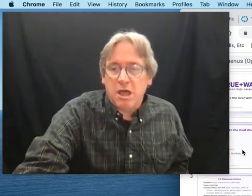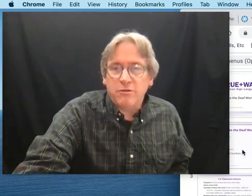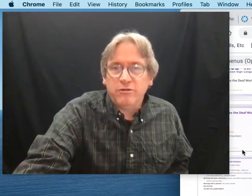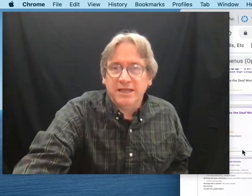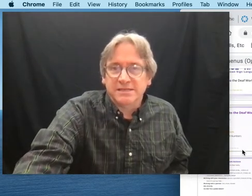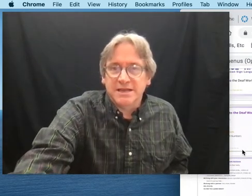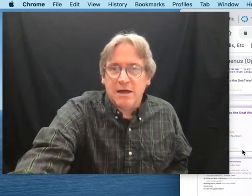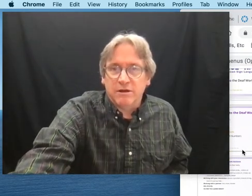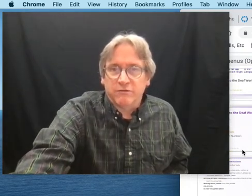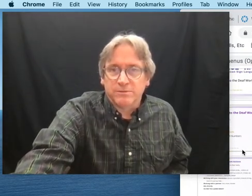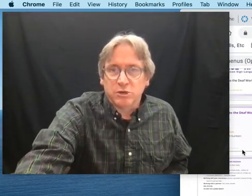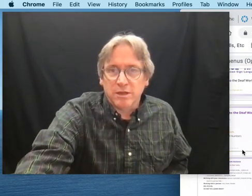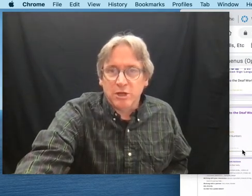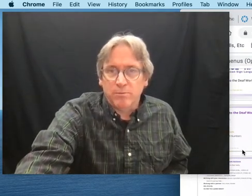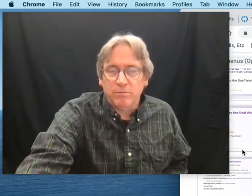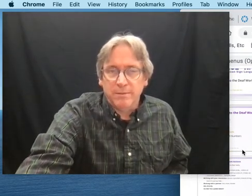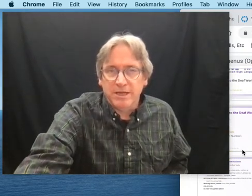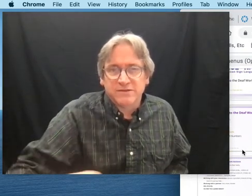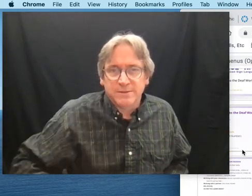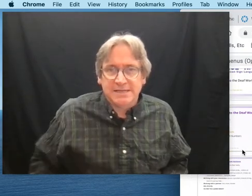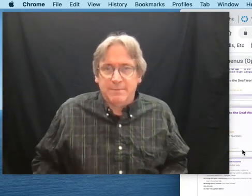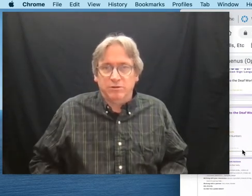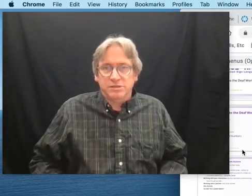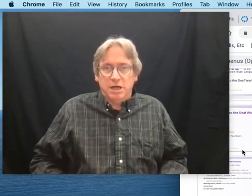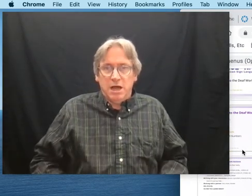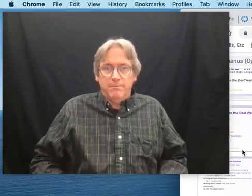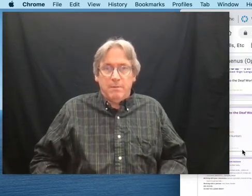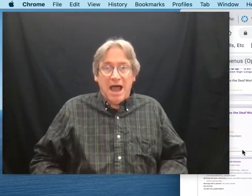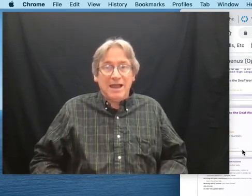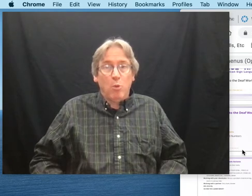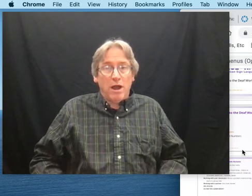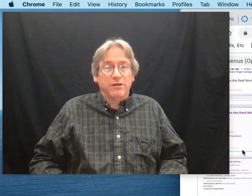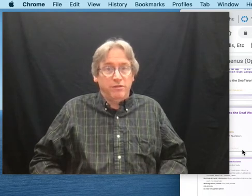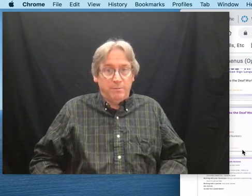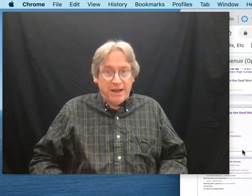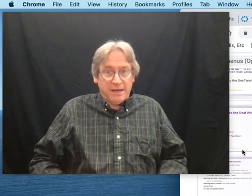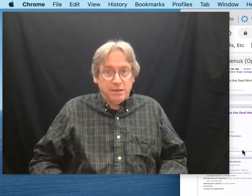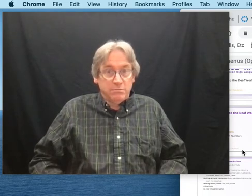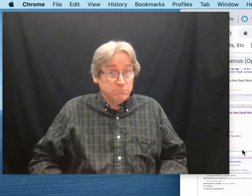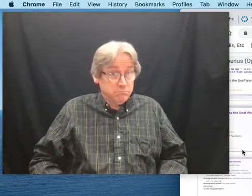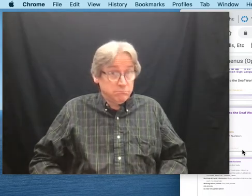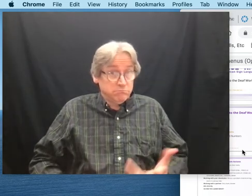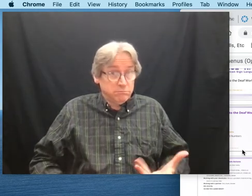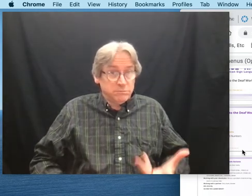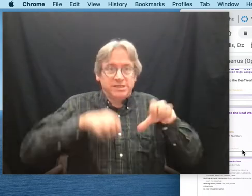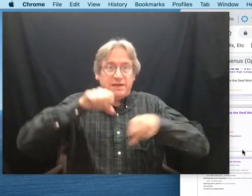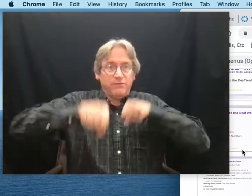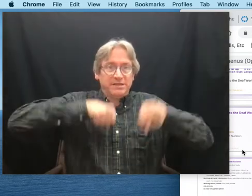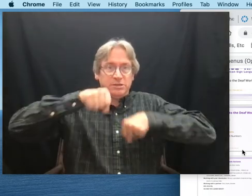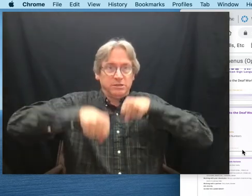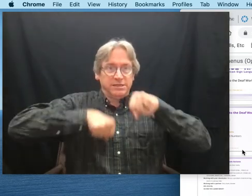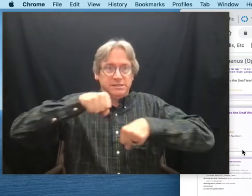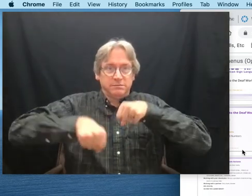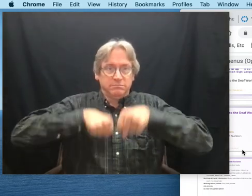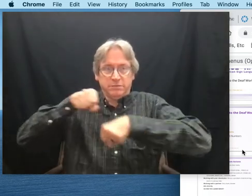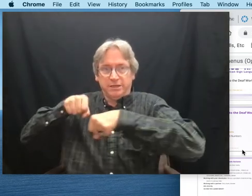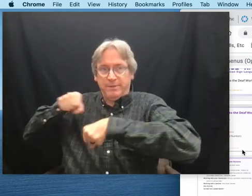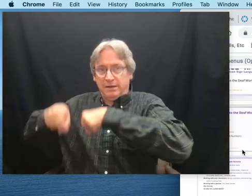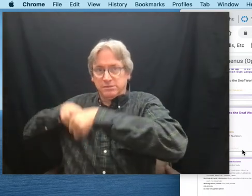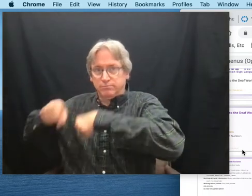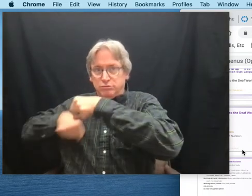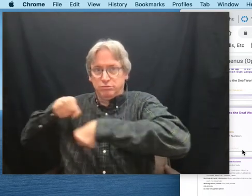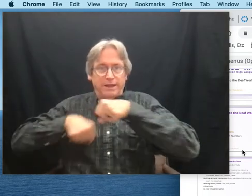The other thing is the noun and verb. So let me give some examples. I want the bike. So the sign for bicycle is this,